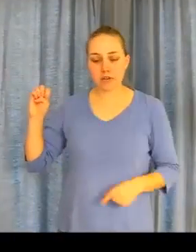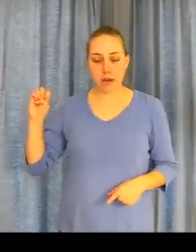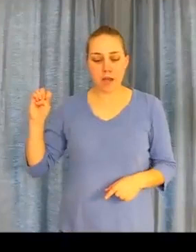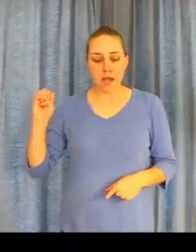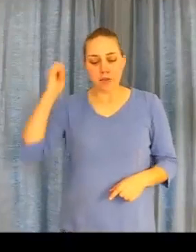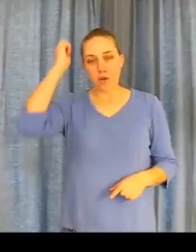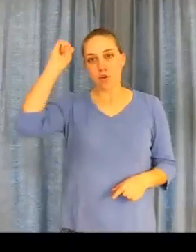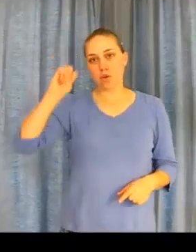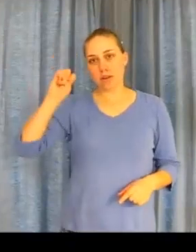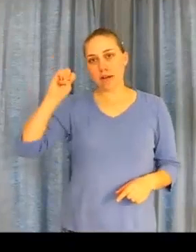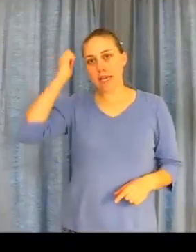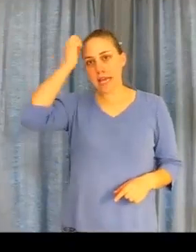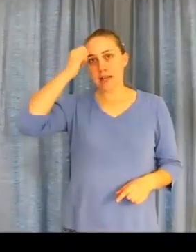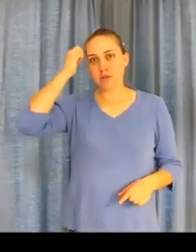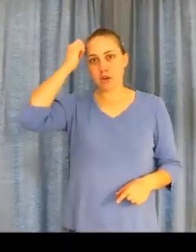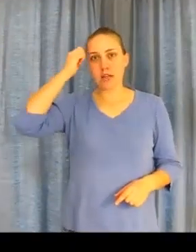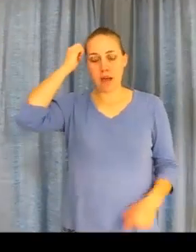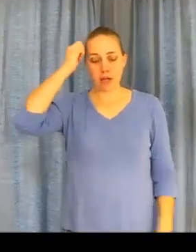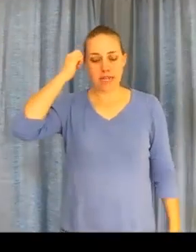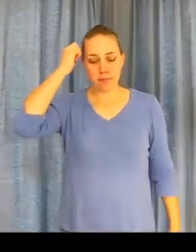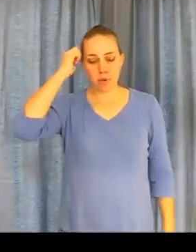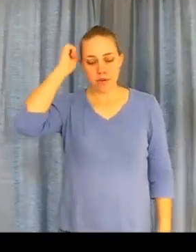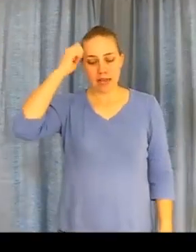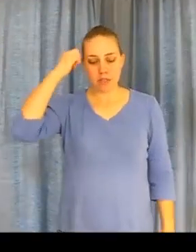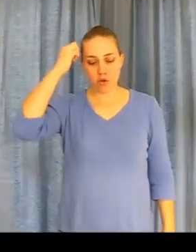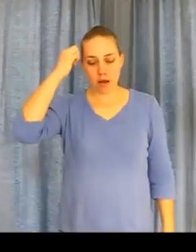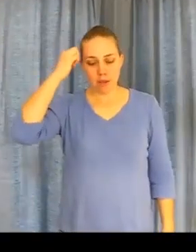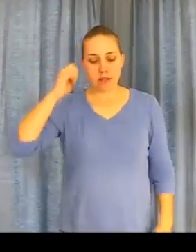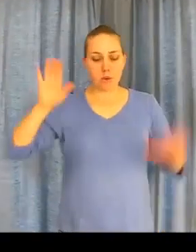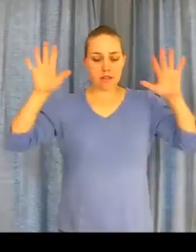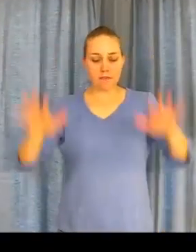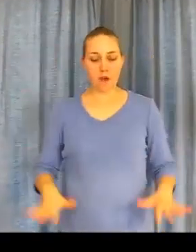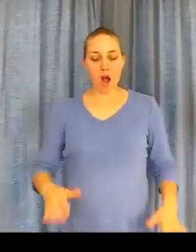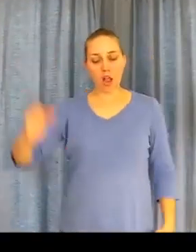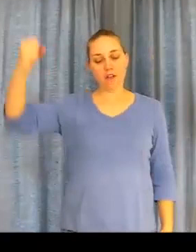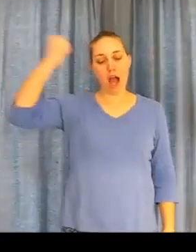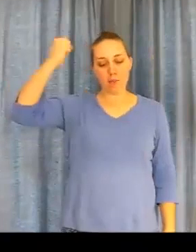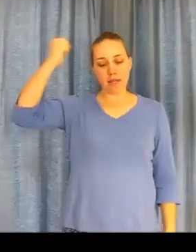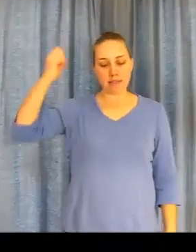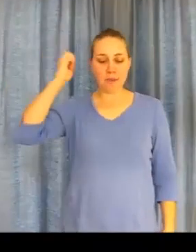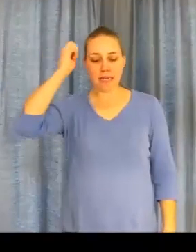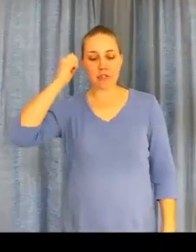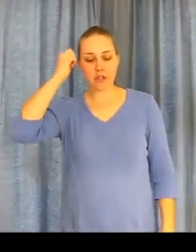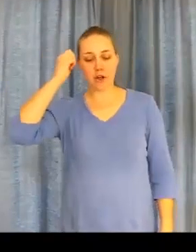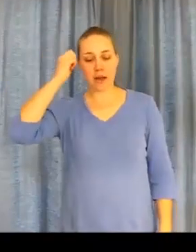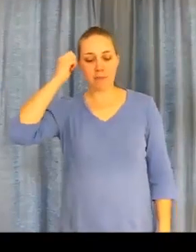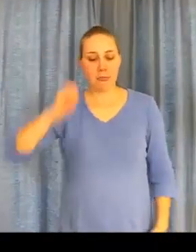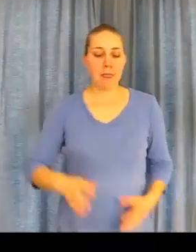thumb. So you use the letter E and you circle it by your temple. That's Europe. So it's Fall of Communism in Eastern Europe. The